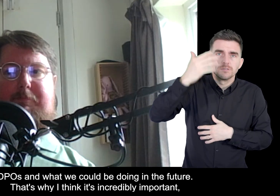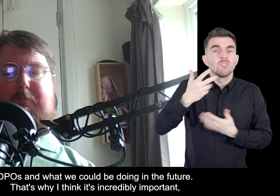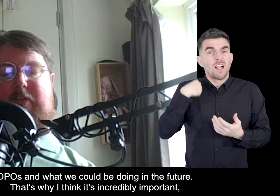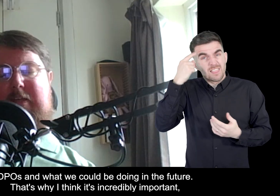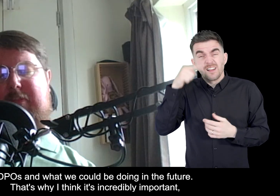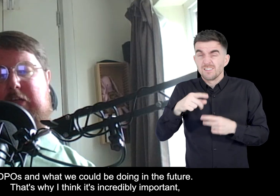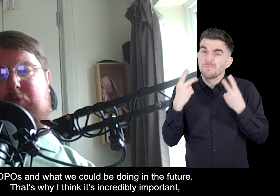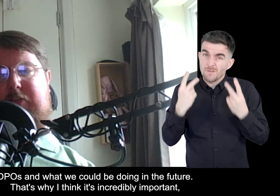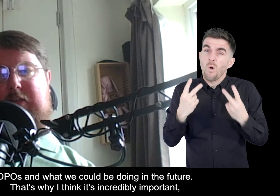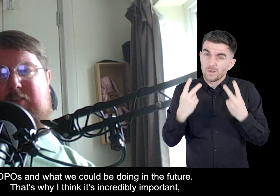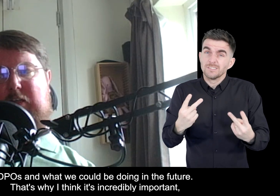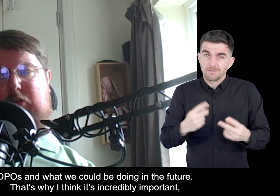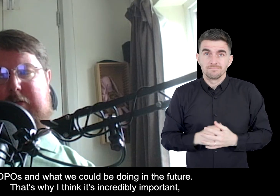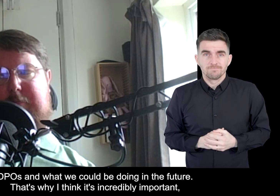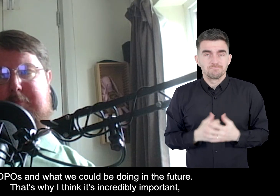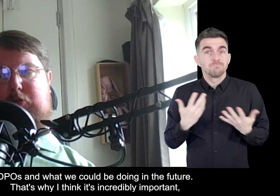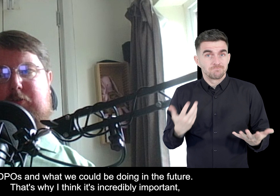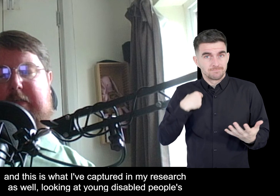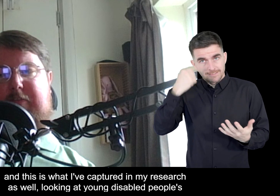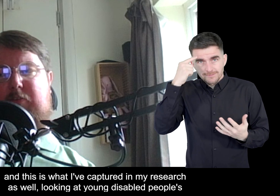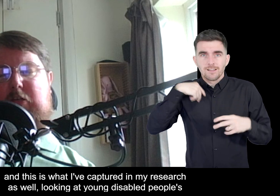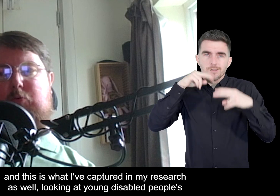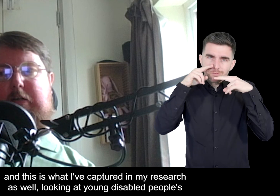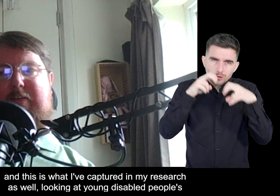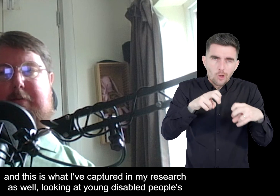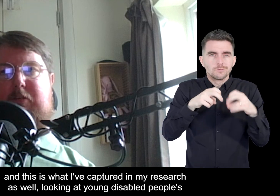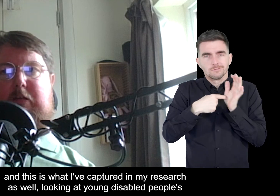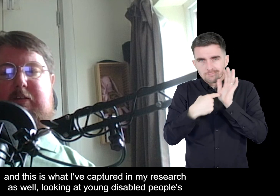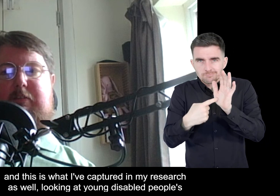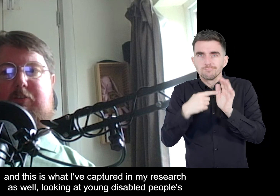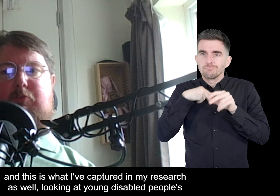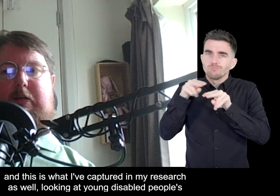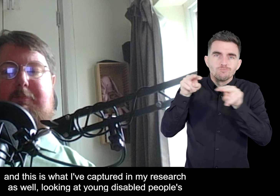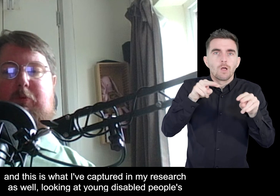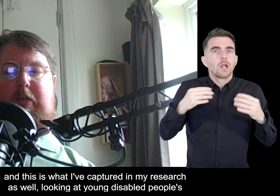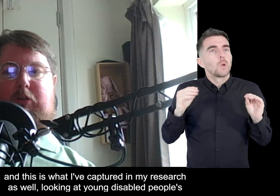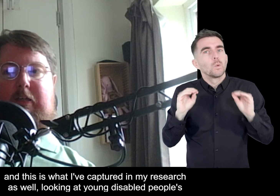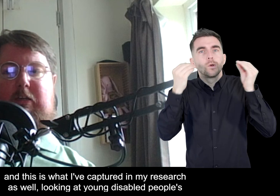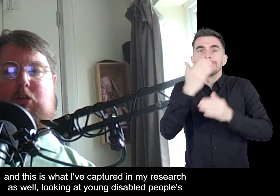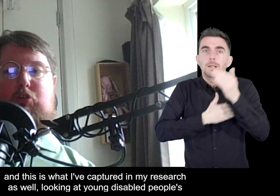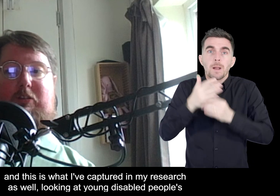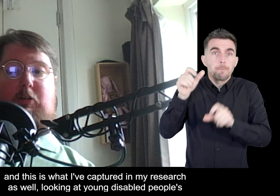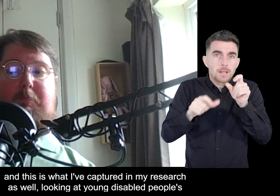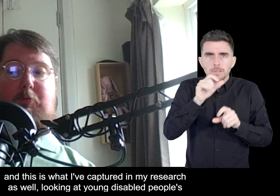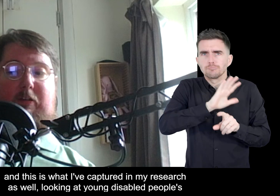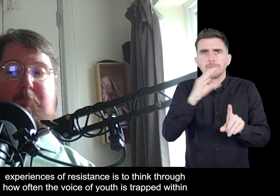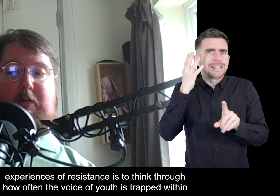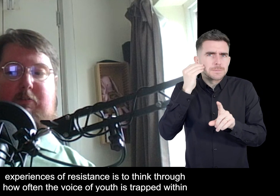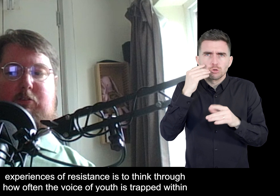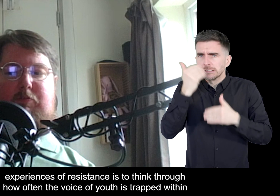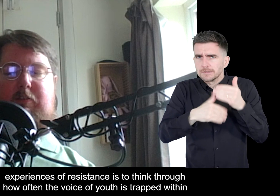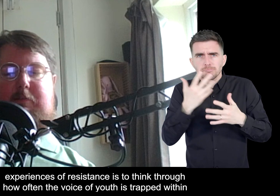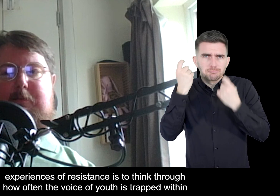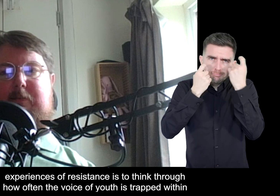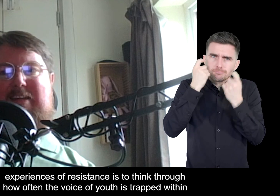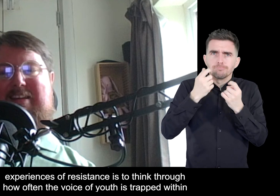future. That's why I think it's incredibly important, and this is what I've captured in my research as well, looking at young disabled people's